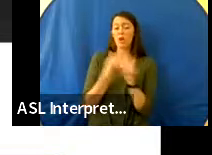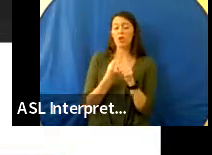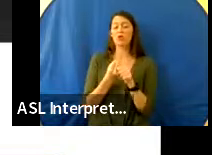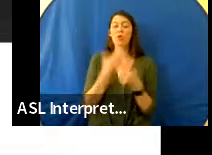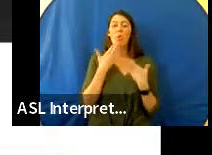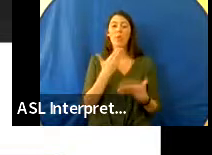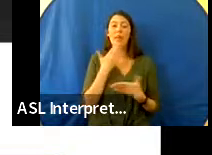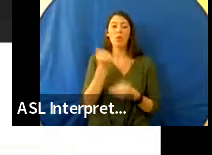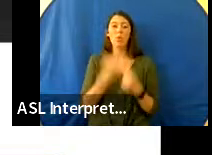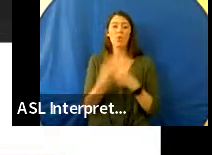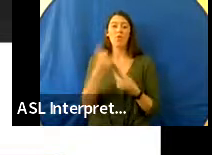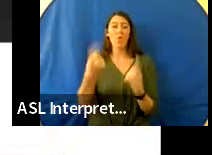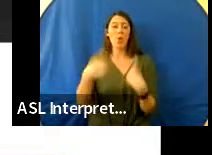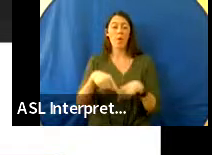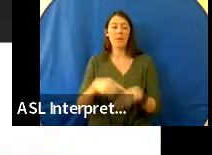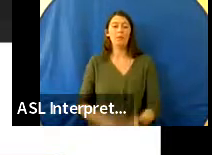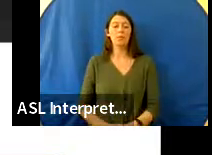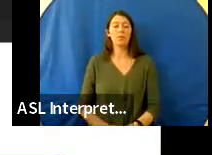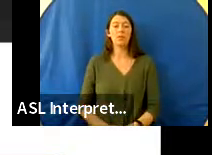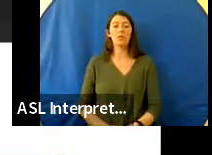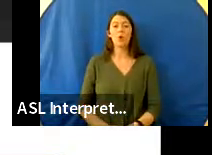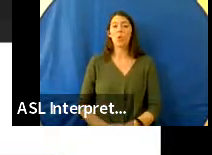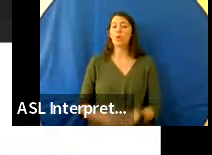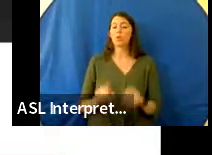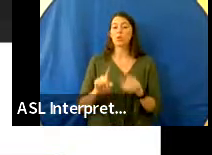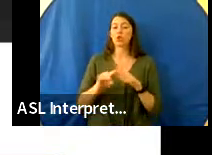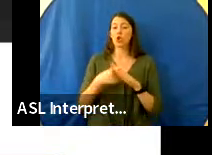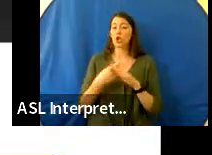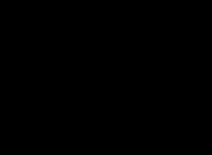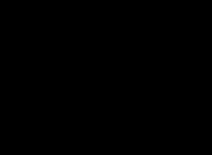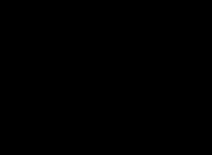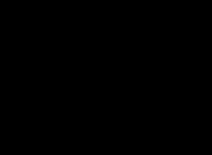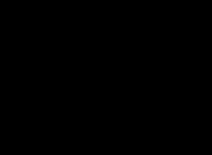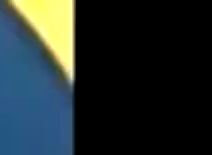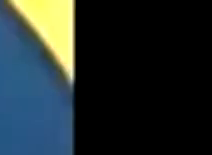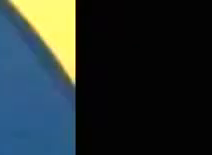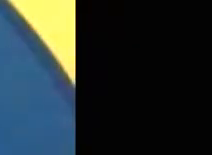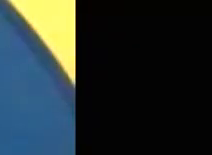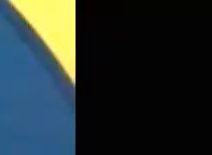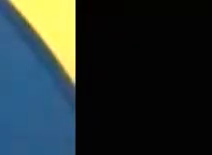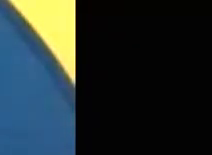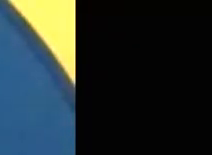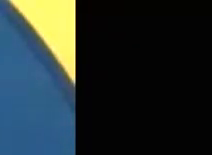we always do, we want to start with an acknowledgement of our Native American brothers and sisters